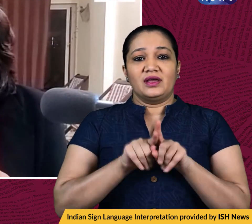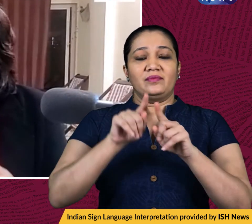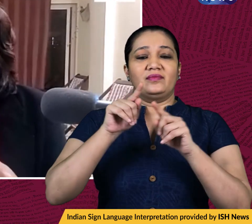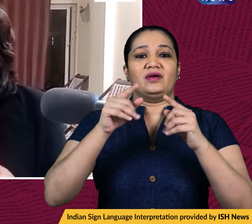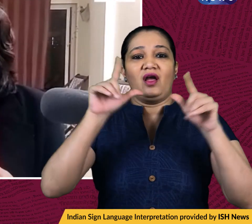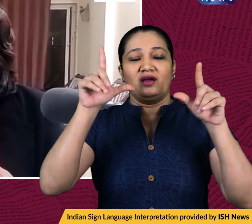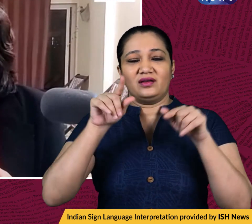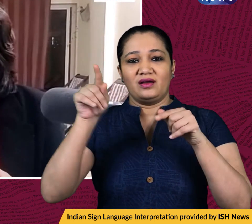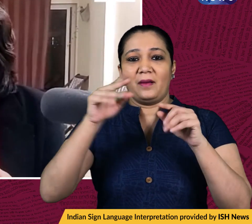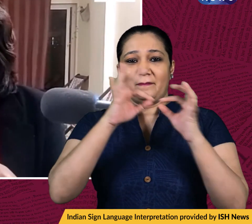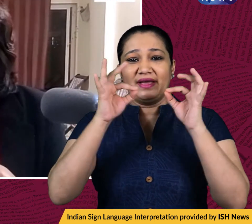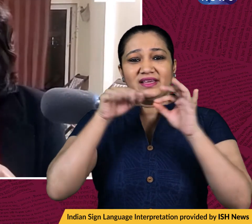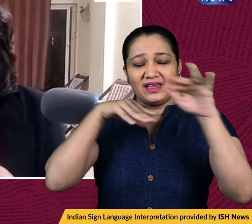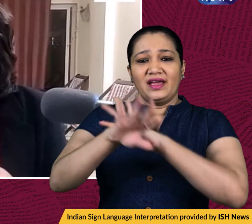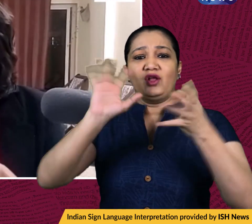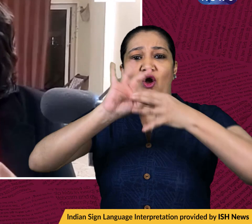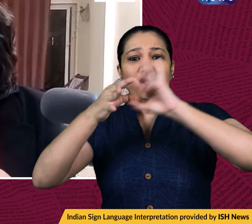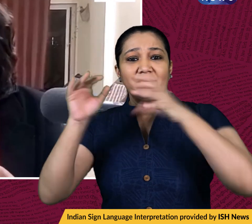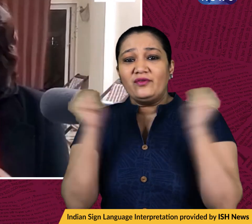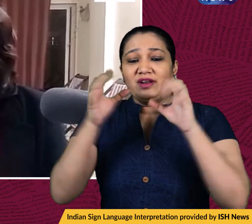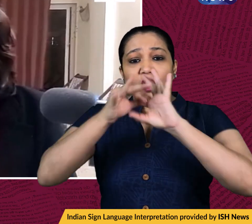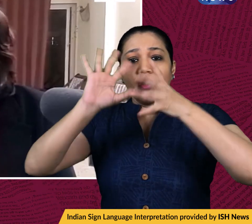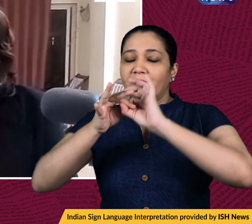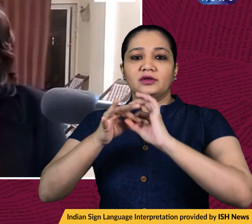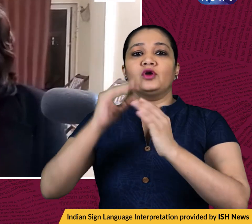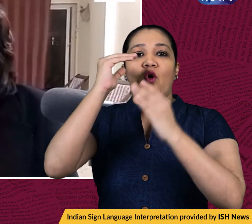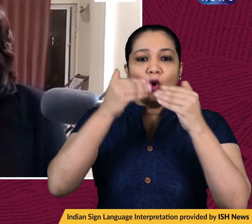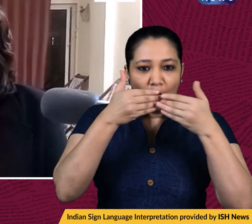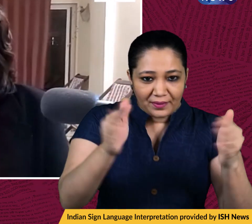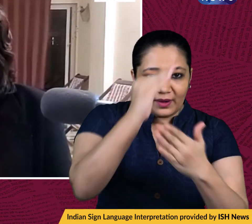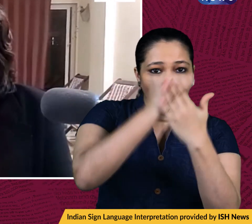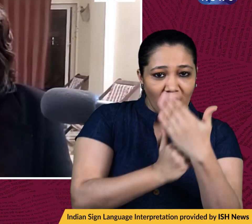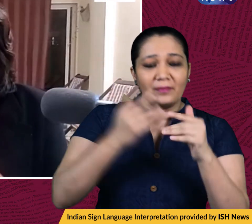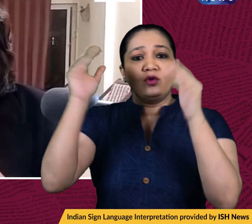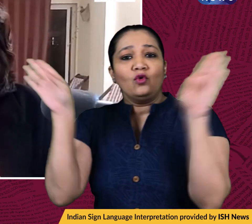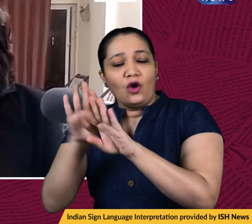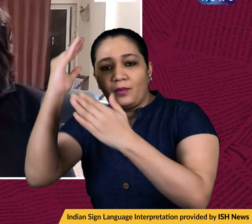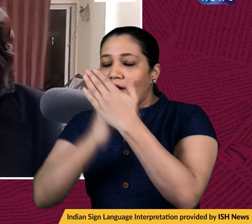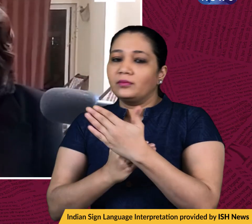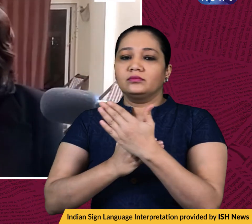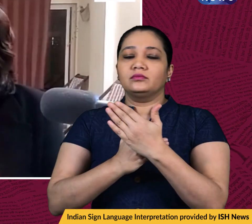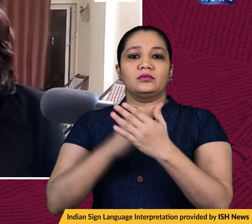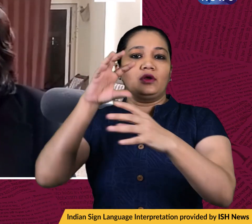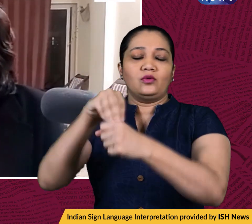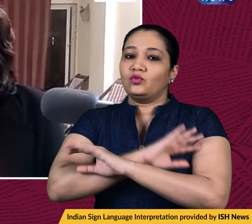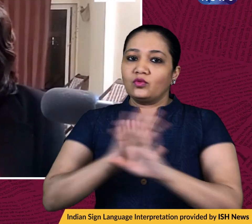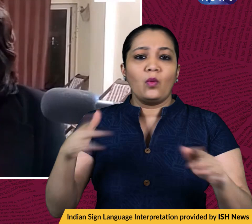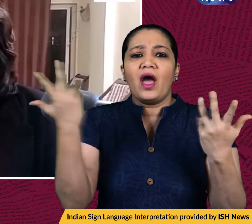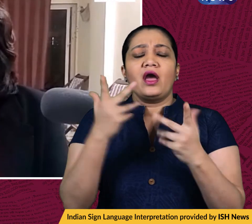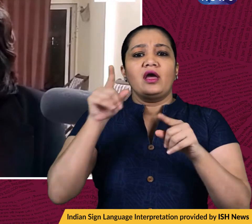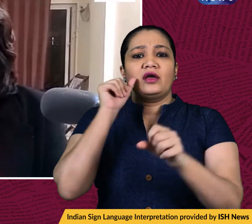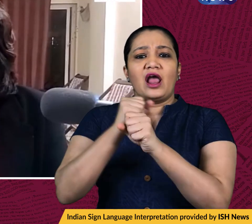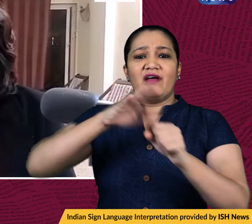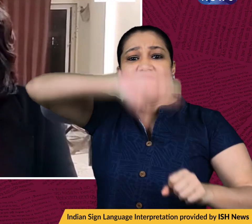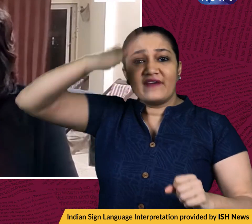the opening or the closing ceremony of the Beijing Winter Olympics. Now, this was after China made a PLA soldier involved in the